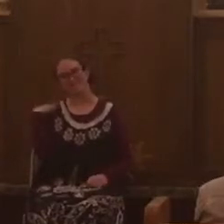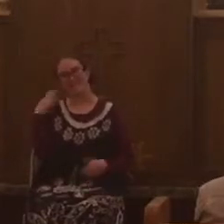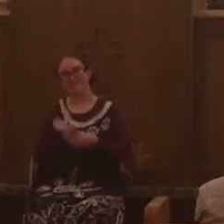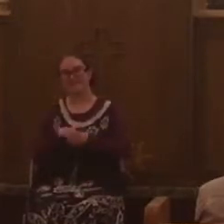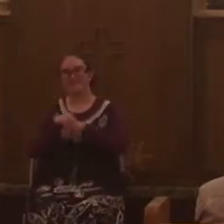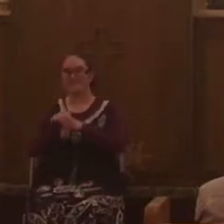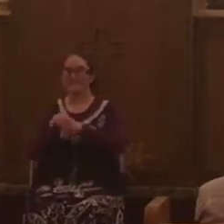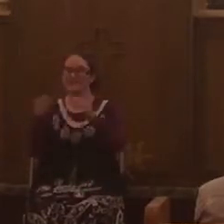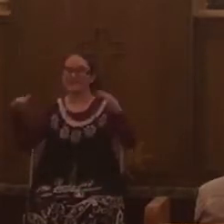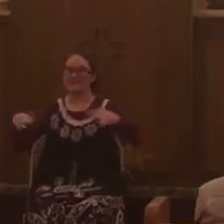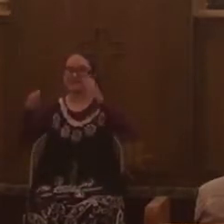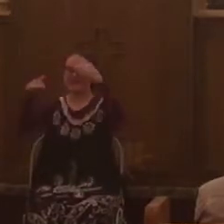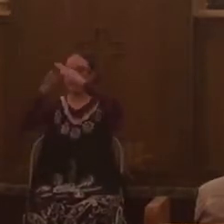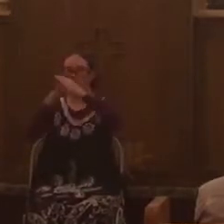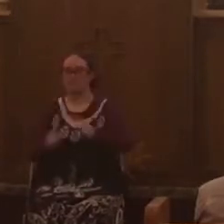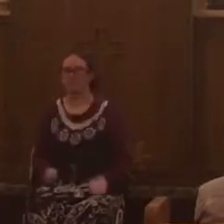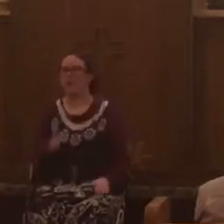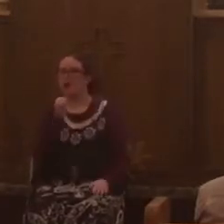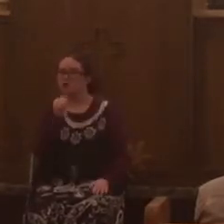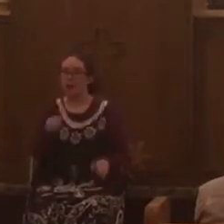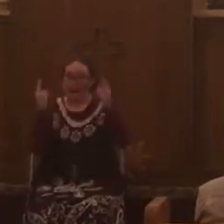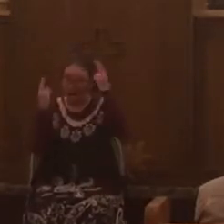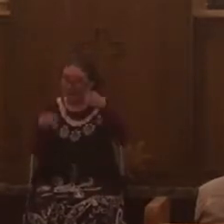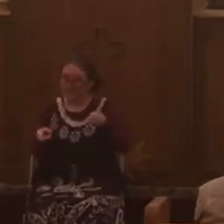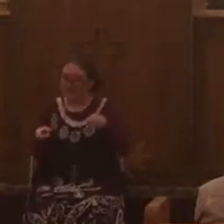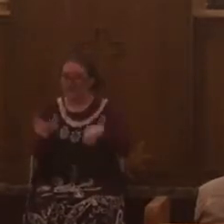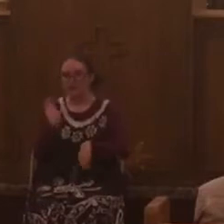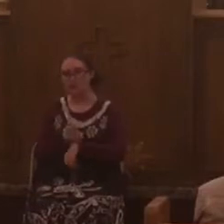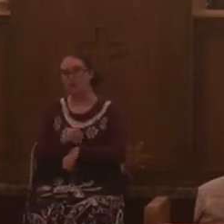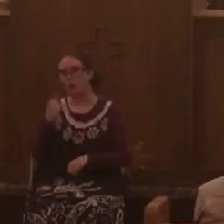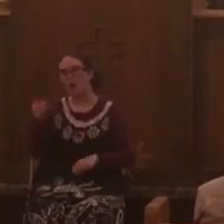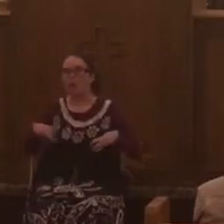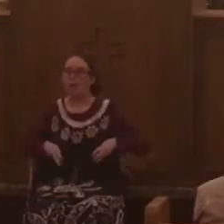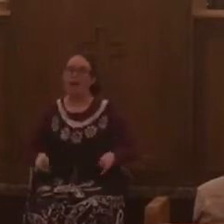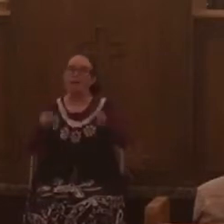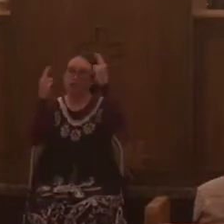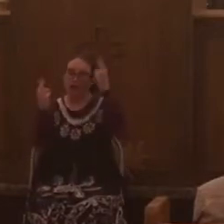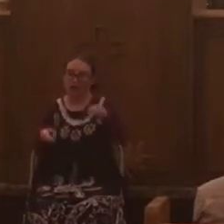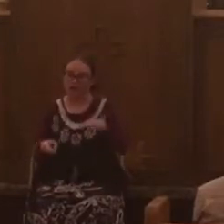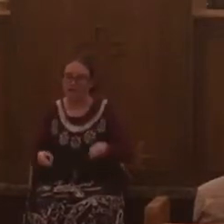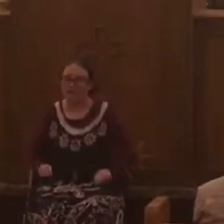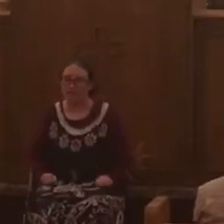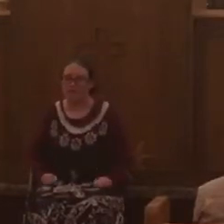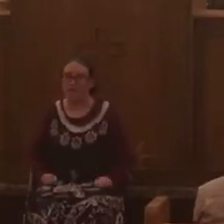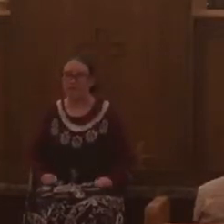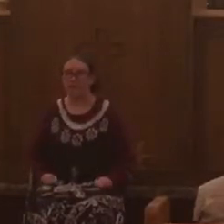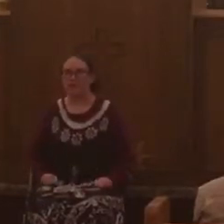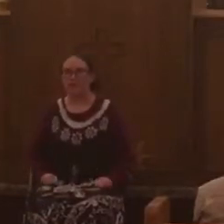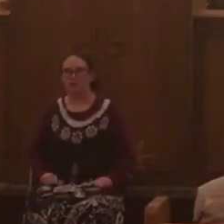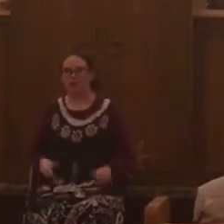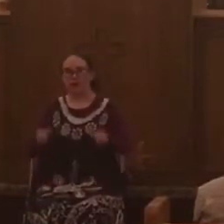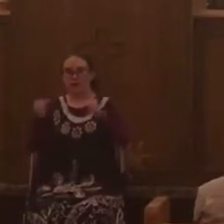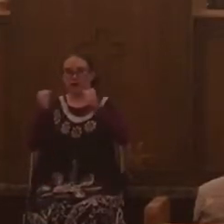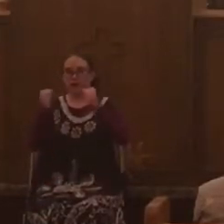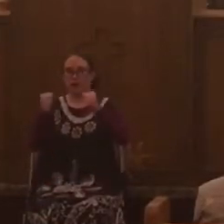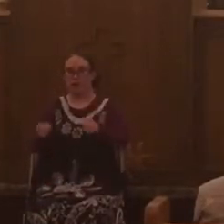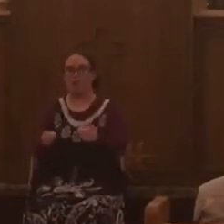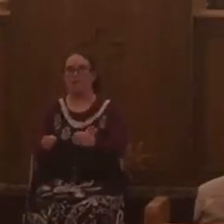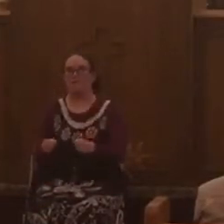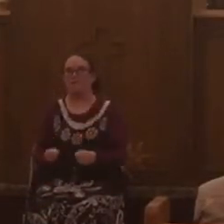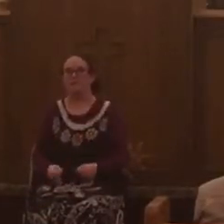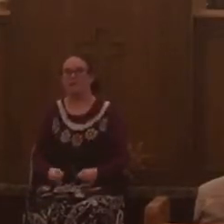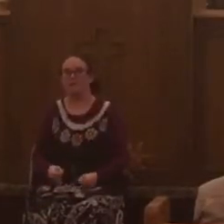If that's the case, then that means God's ancient and out of date. Maybe he needs to come up to nowadays and he needs to